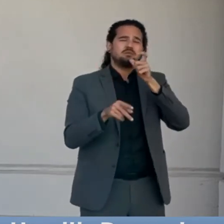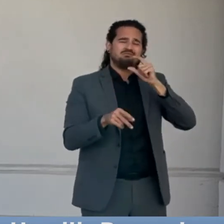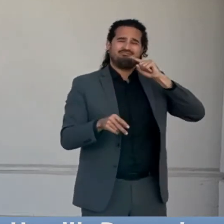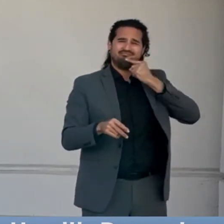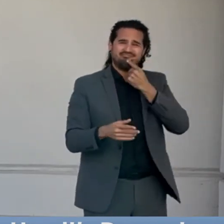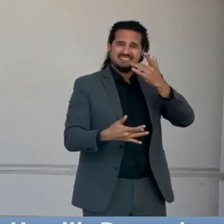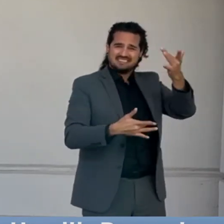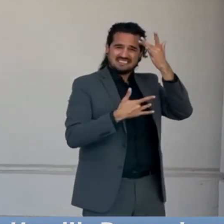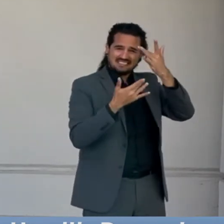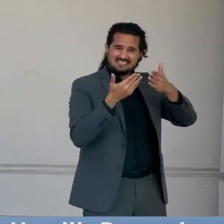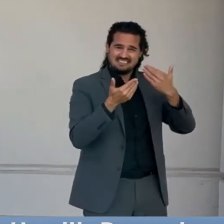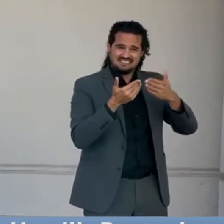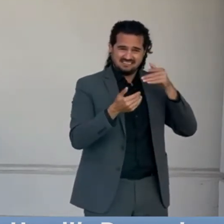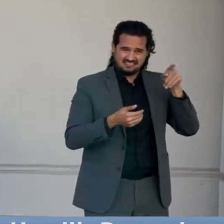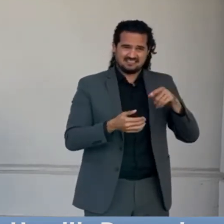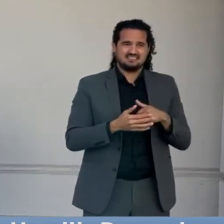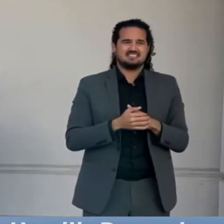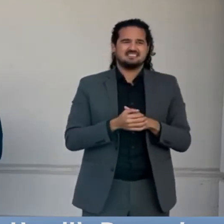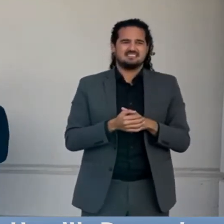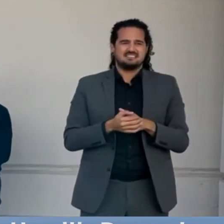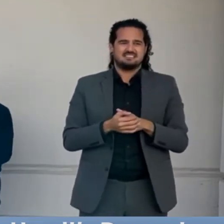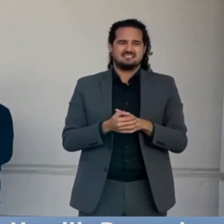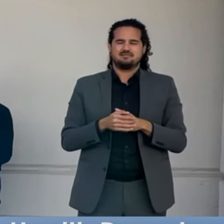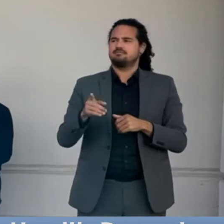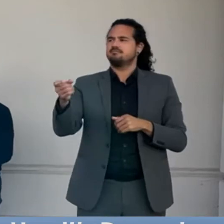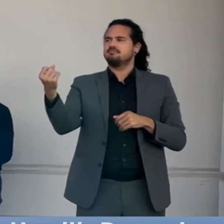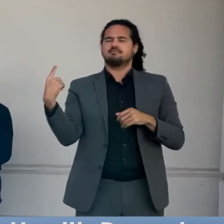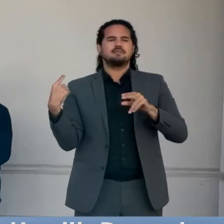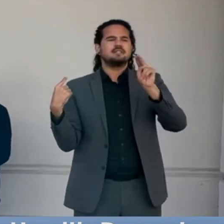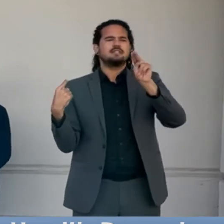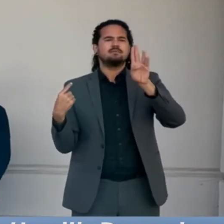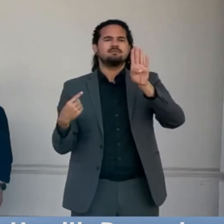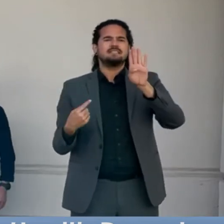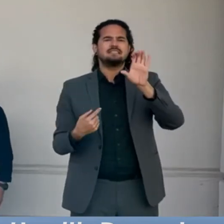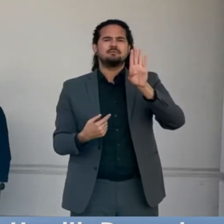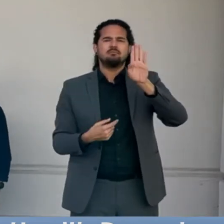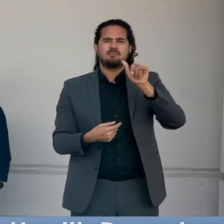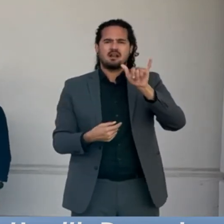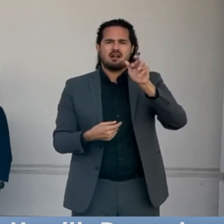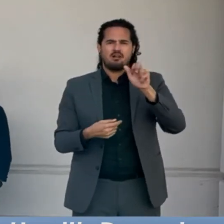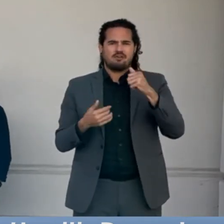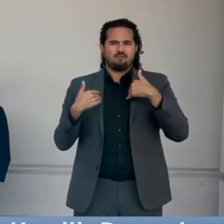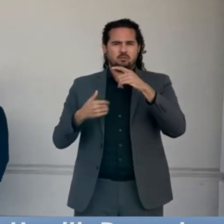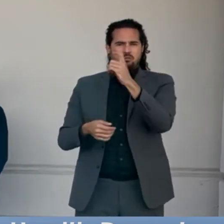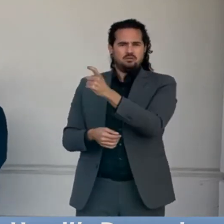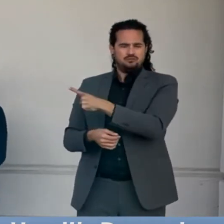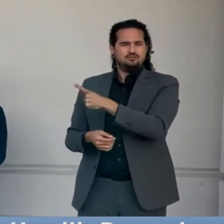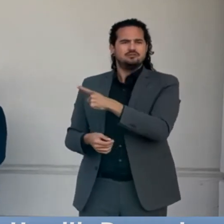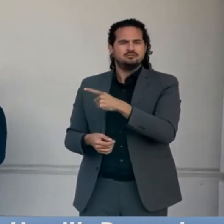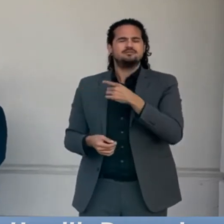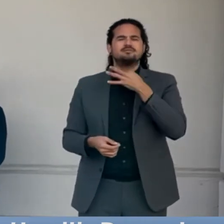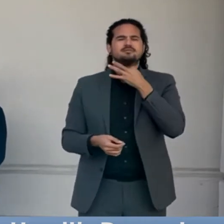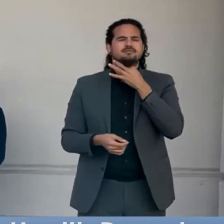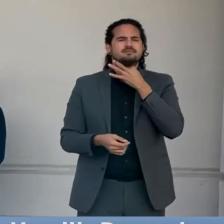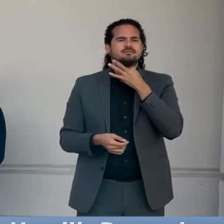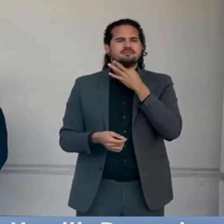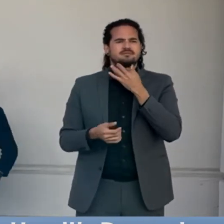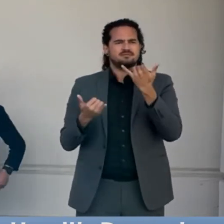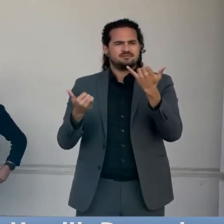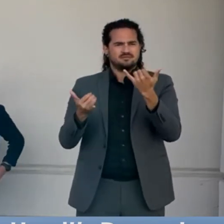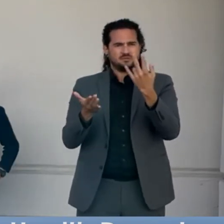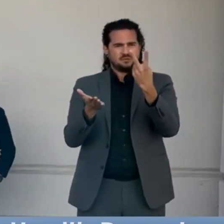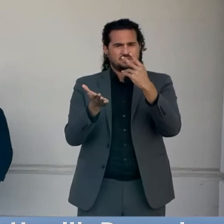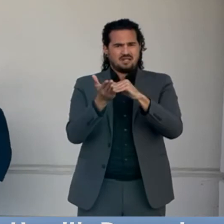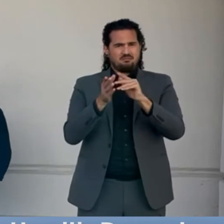Evan, this is a question for you. Thank you. Yes. So with more than 2,000 daily cases over the weekend here in the